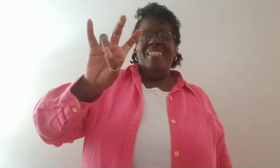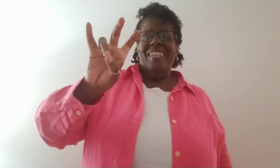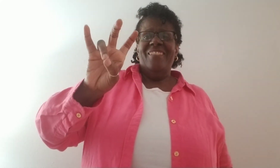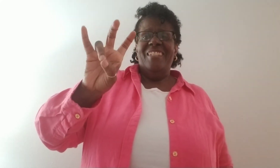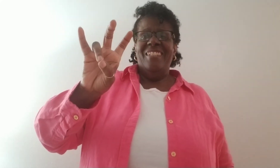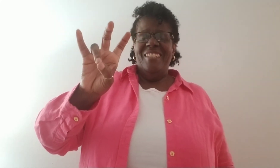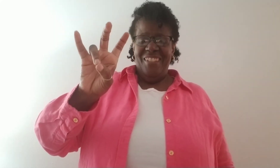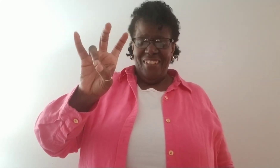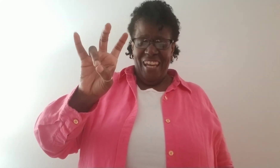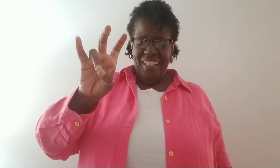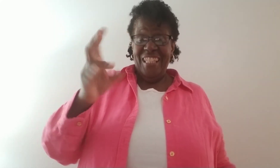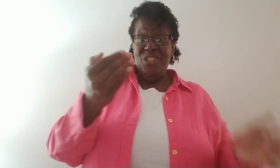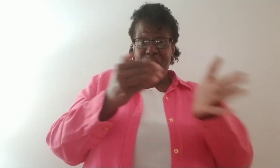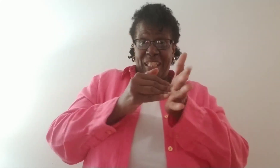65,324,467. Okay, let's do it again.